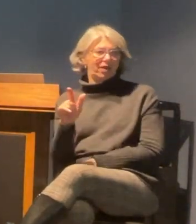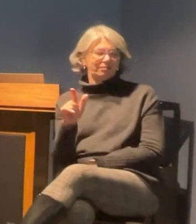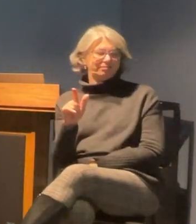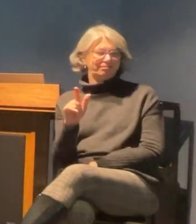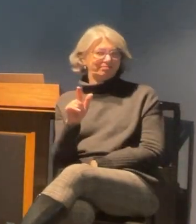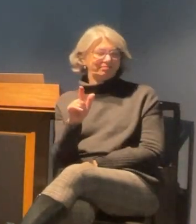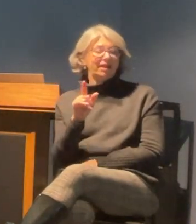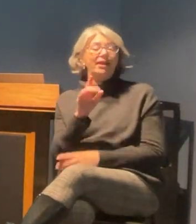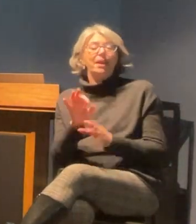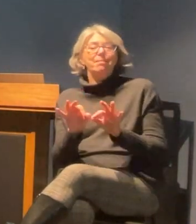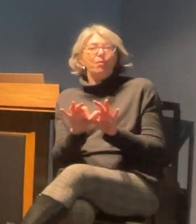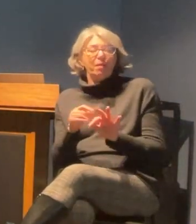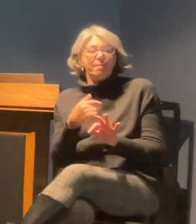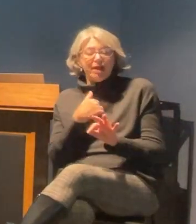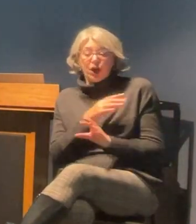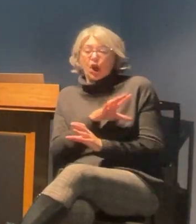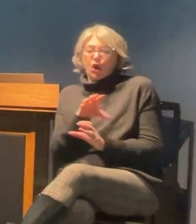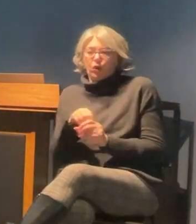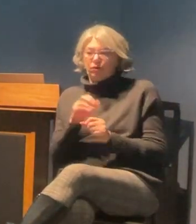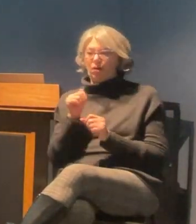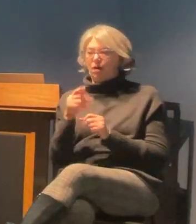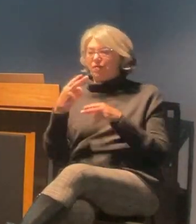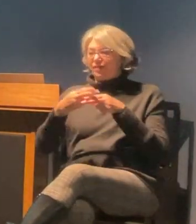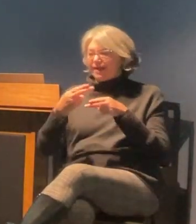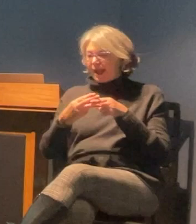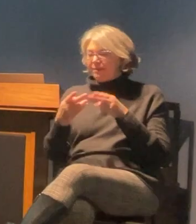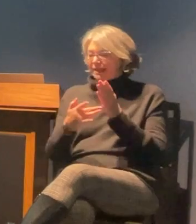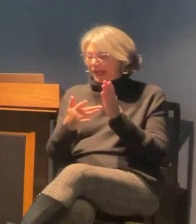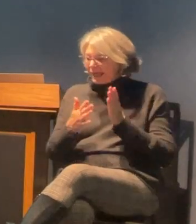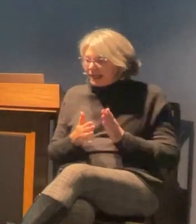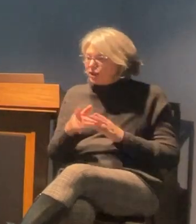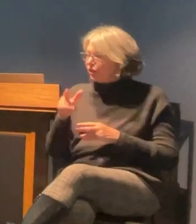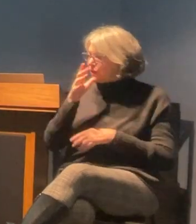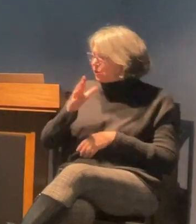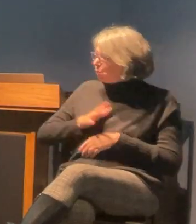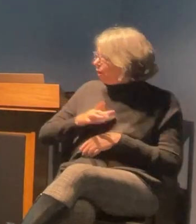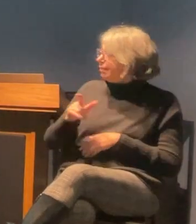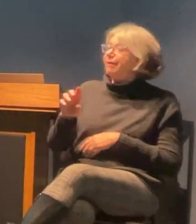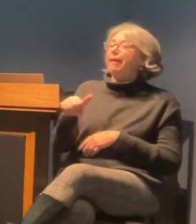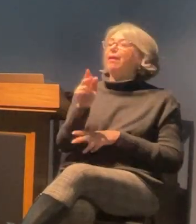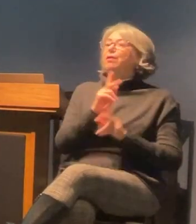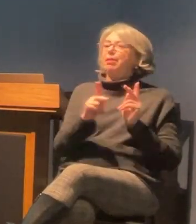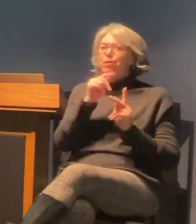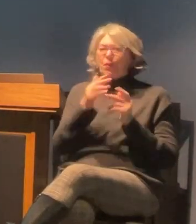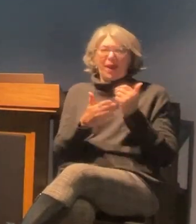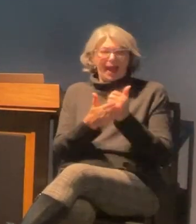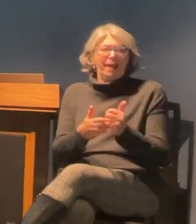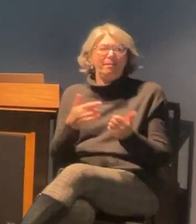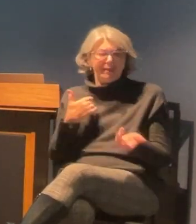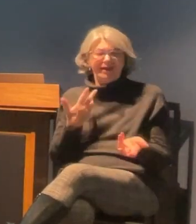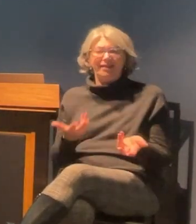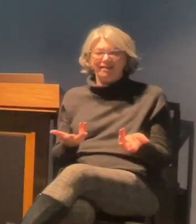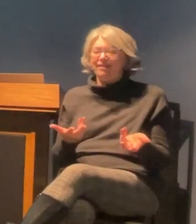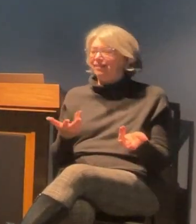was very important for me to include all the name of the technicians, this woman, other people that helped me out, navigate